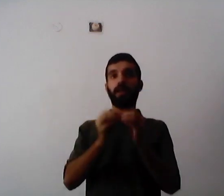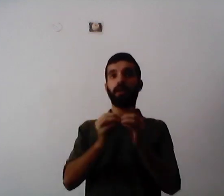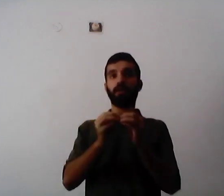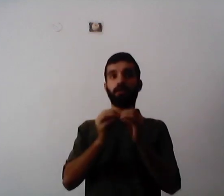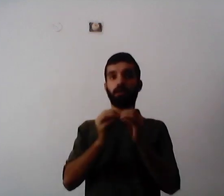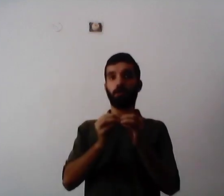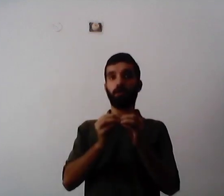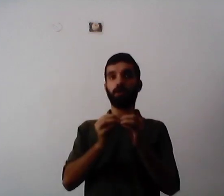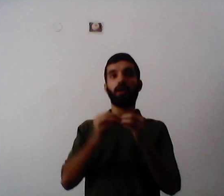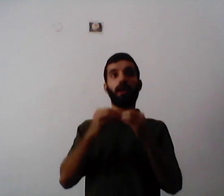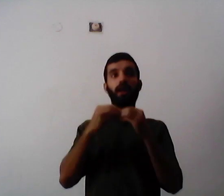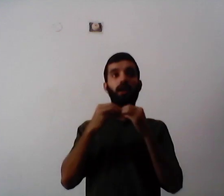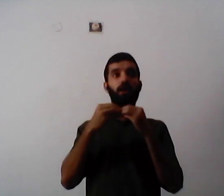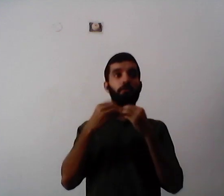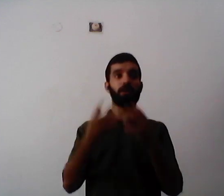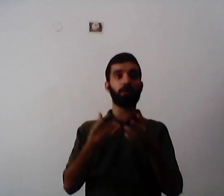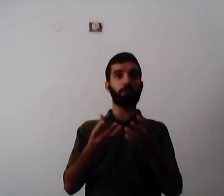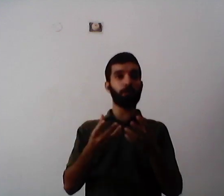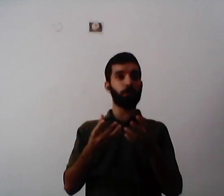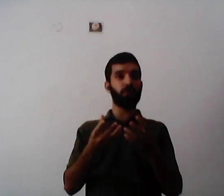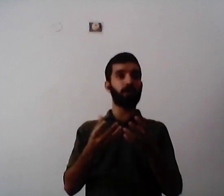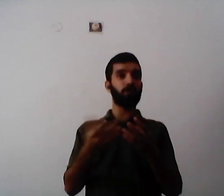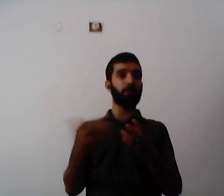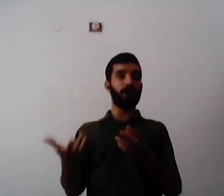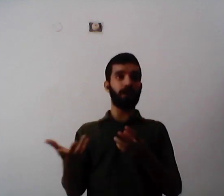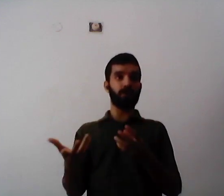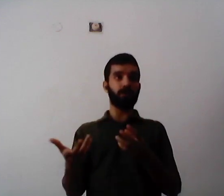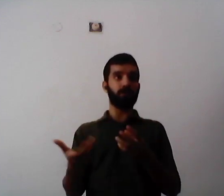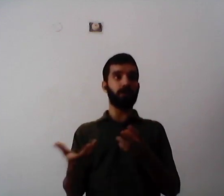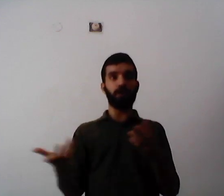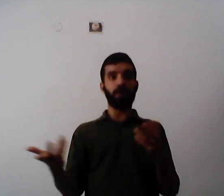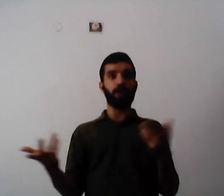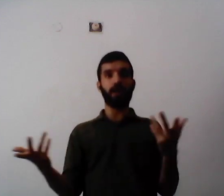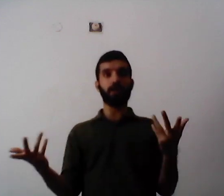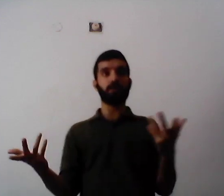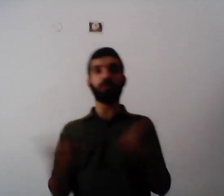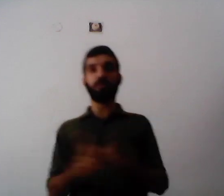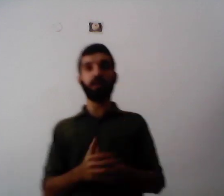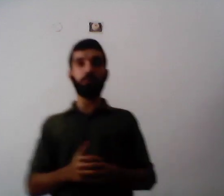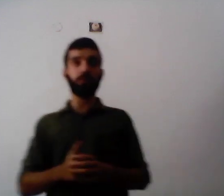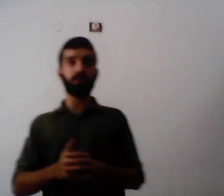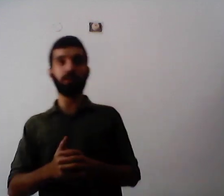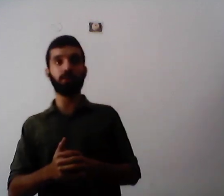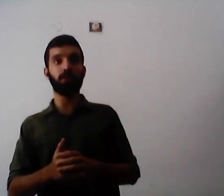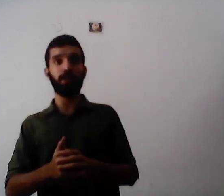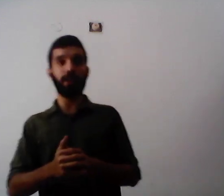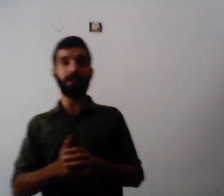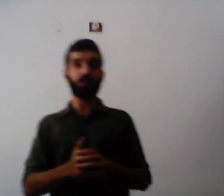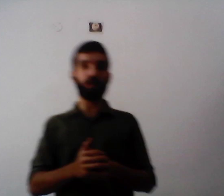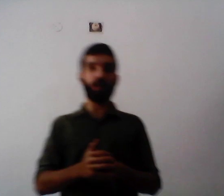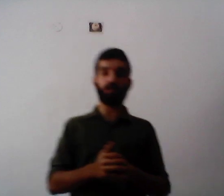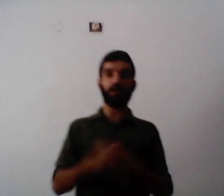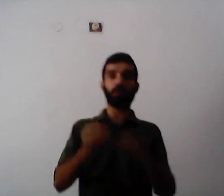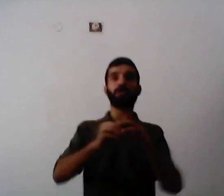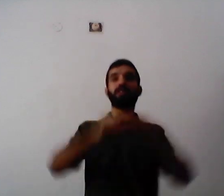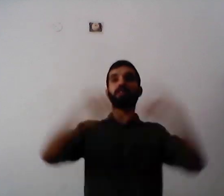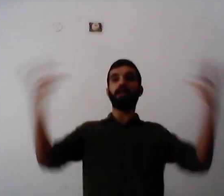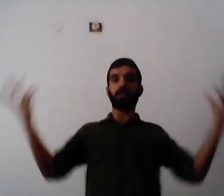air dissolved. A major portion of that will be nitrogen. Air has some 78% nitrogen gas, right? So this nitrogen